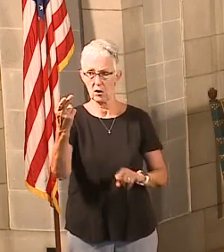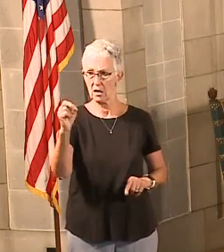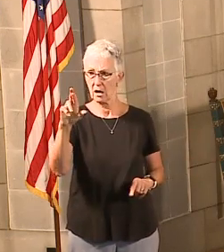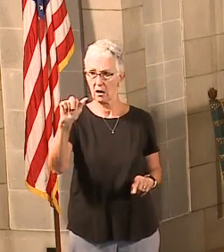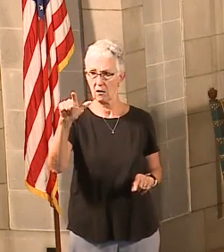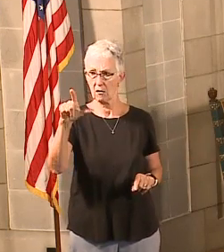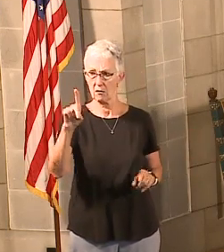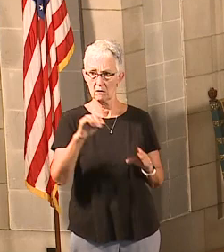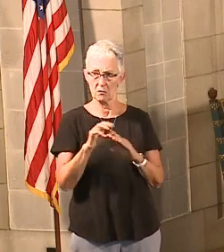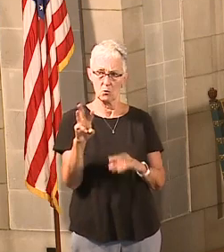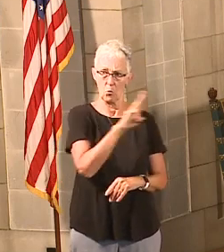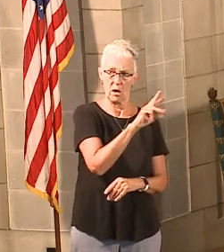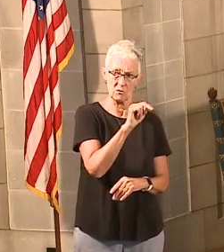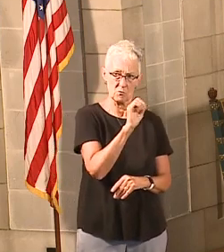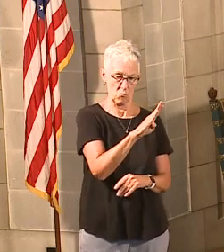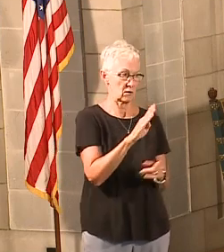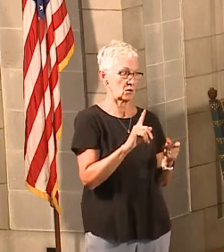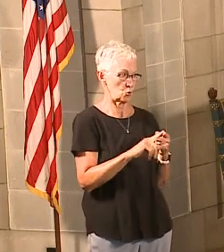use of a mask is.